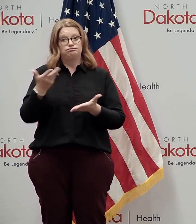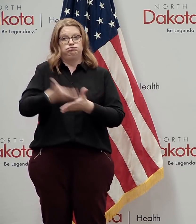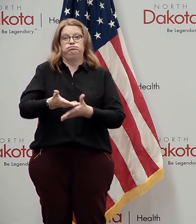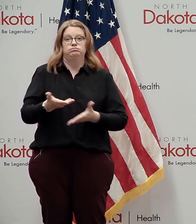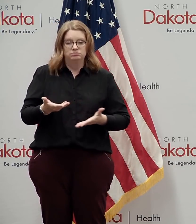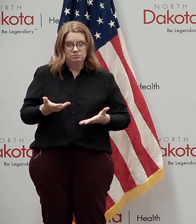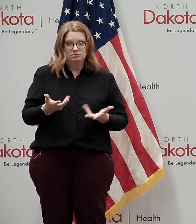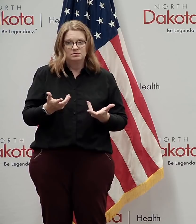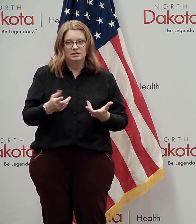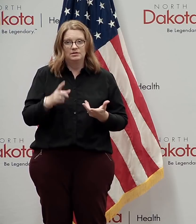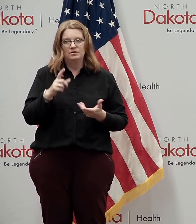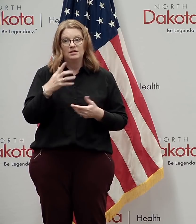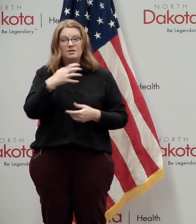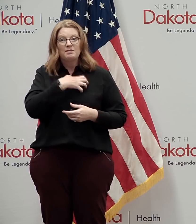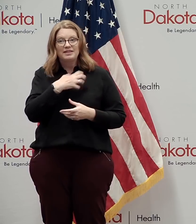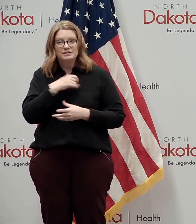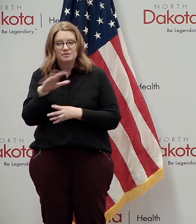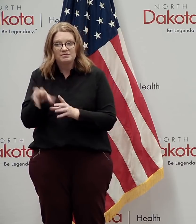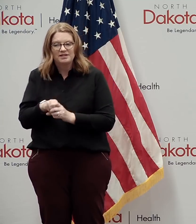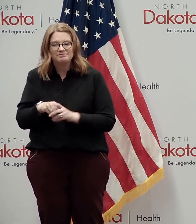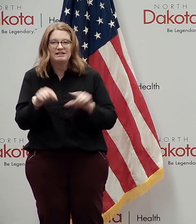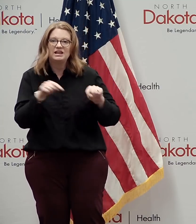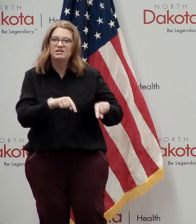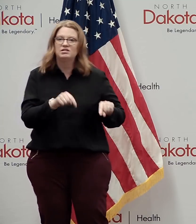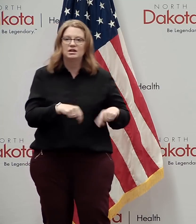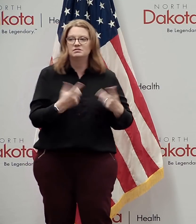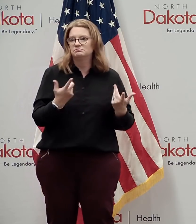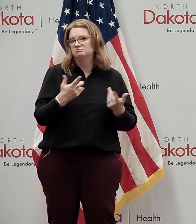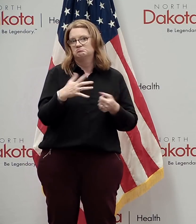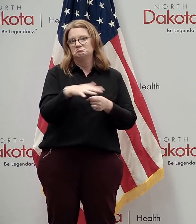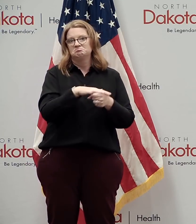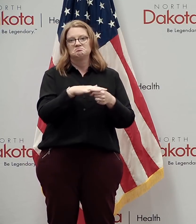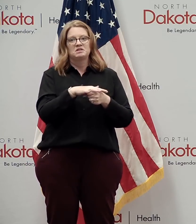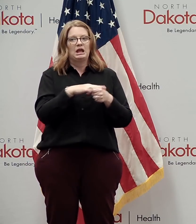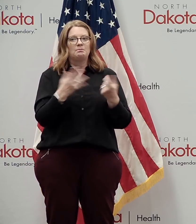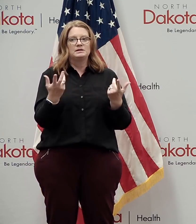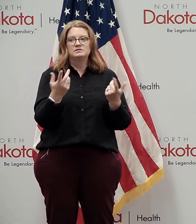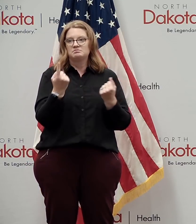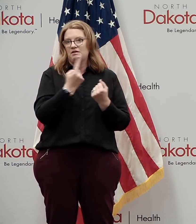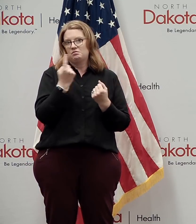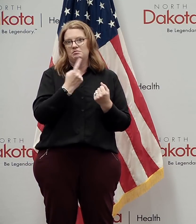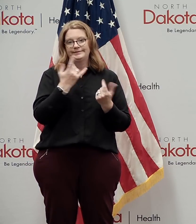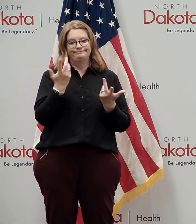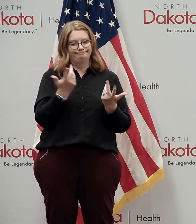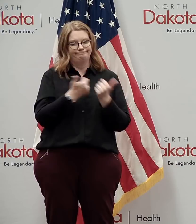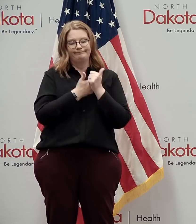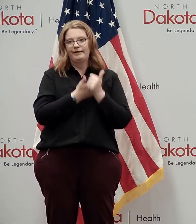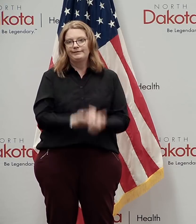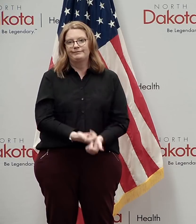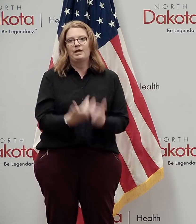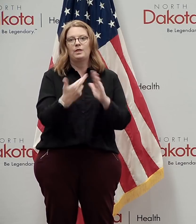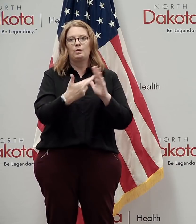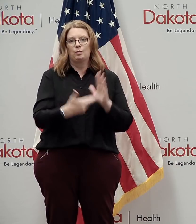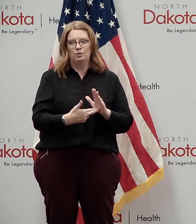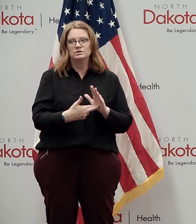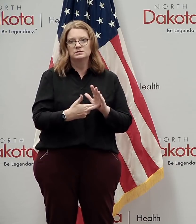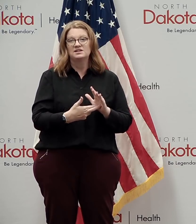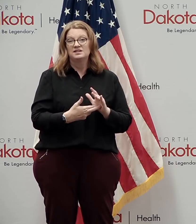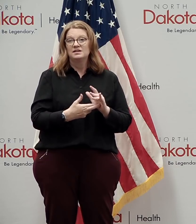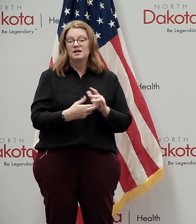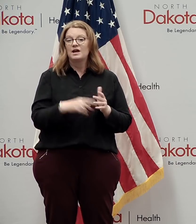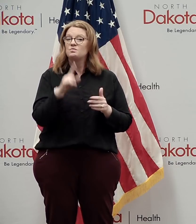off. That didn't happen here. We didn't have a single case on a campus of disturbance and disruption, and we're counting on the same cooperation coming